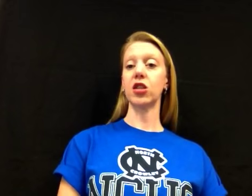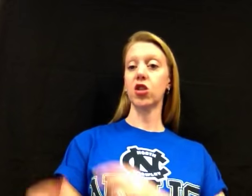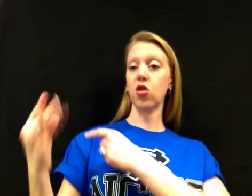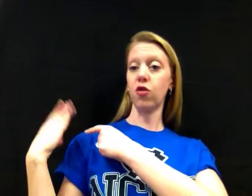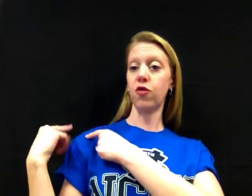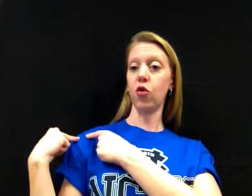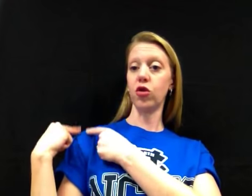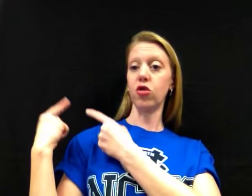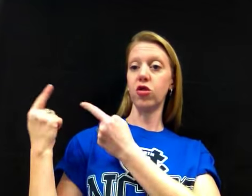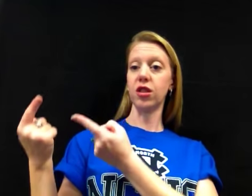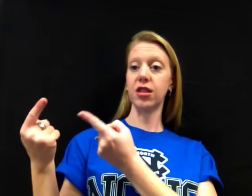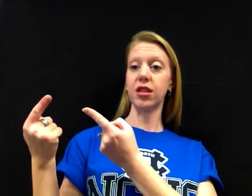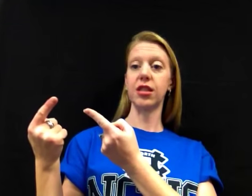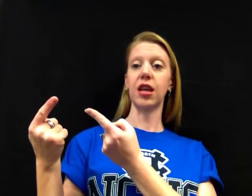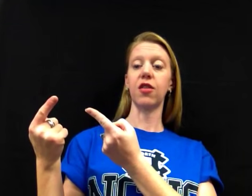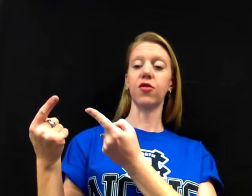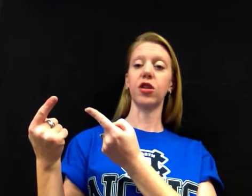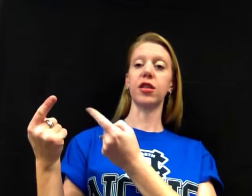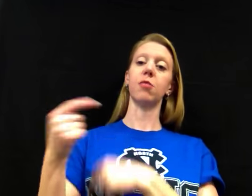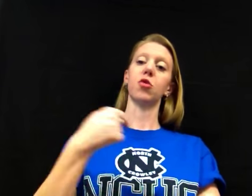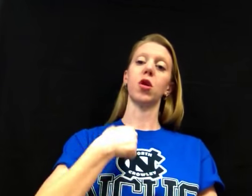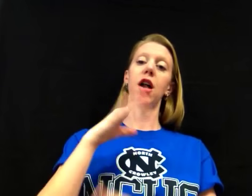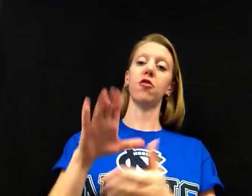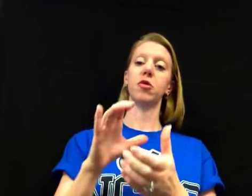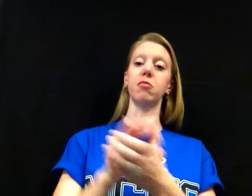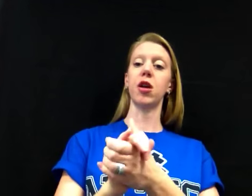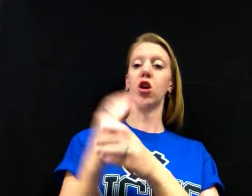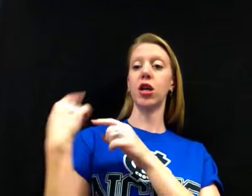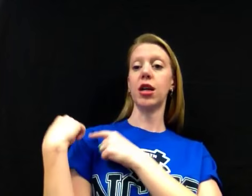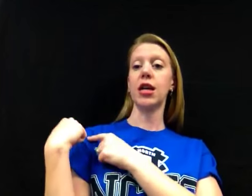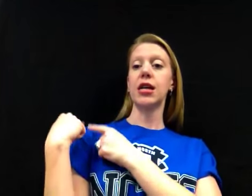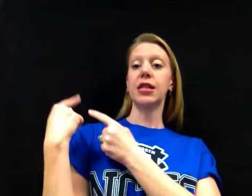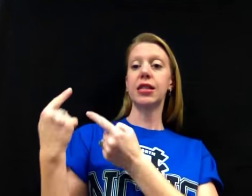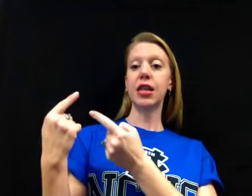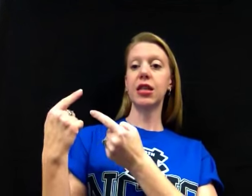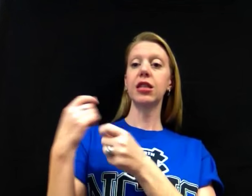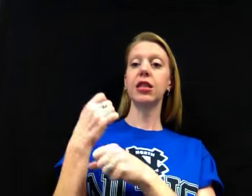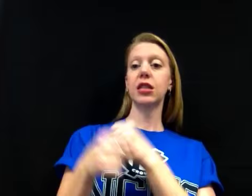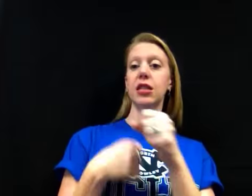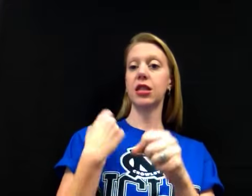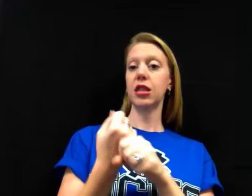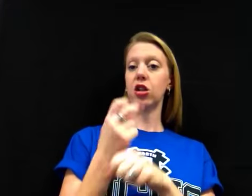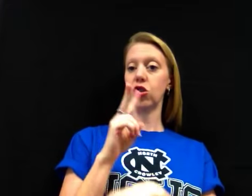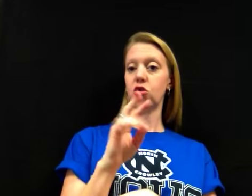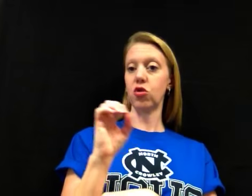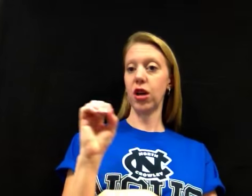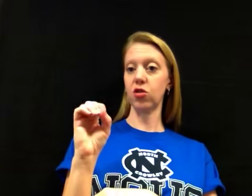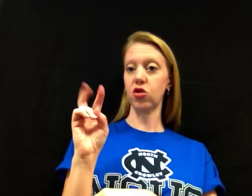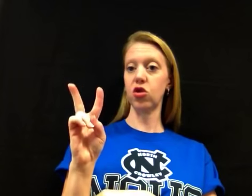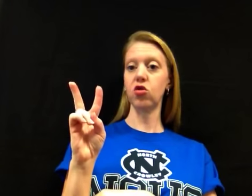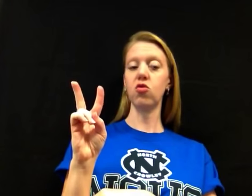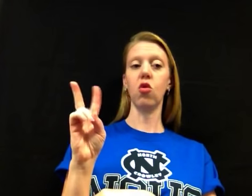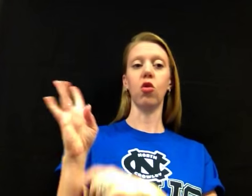Since or for, you use this to say, for example, I've been married since the year 2002,